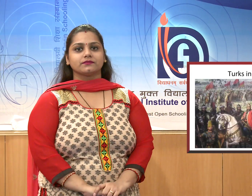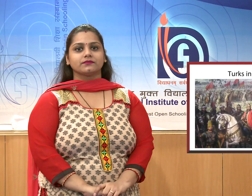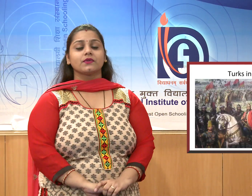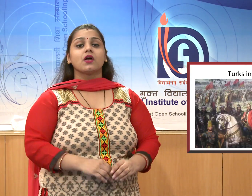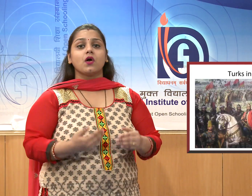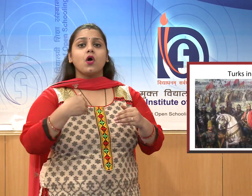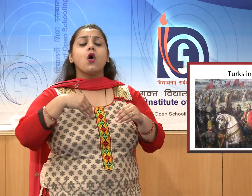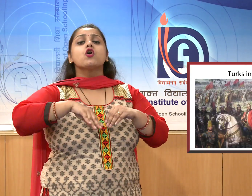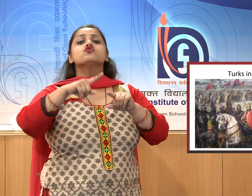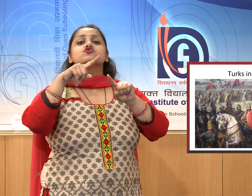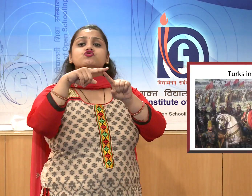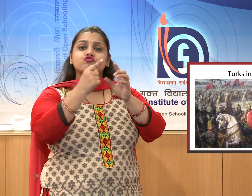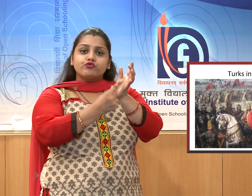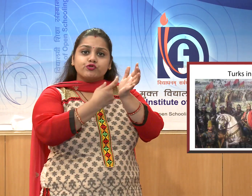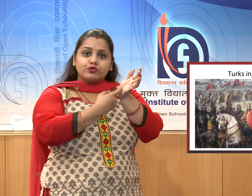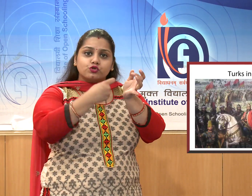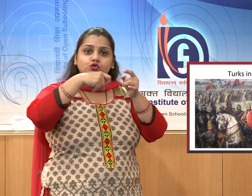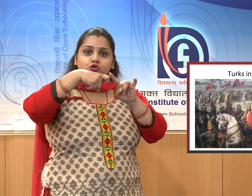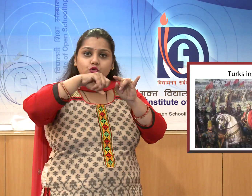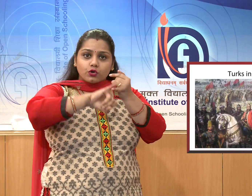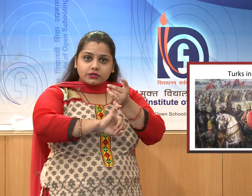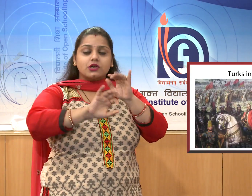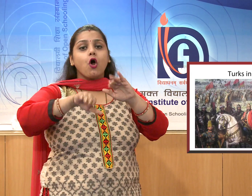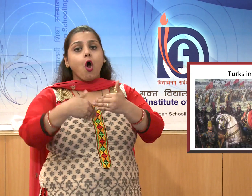The coming of the Turks and the Mughals